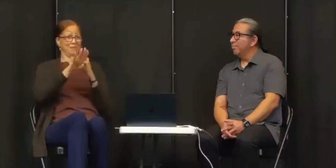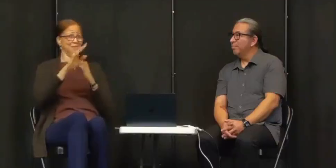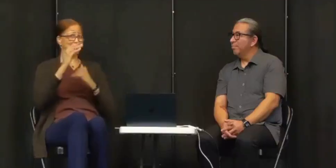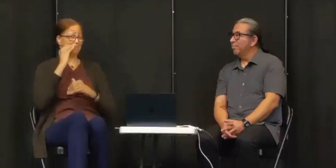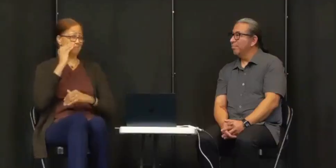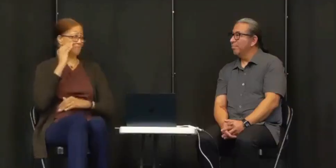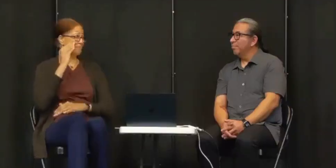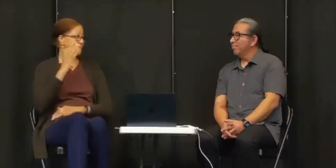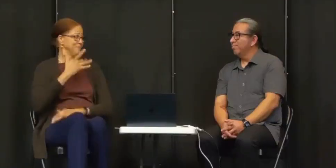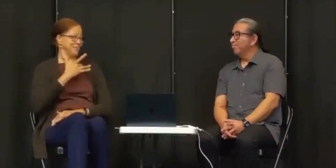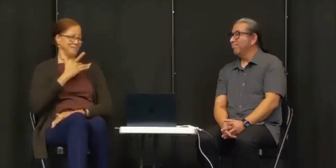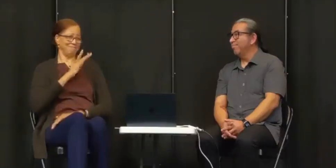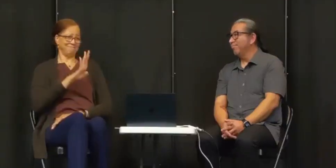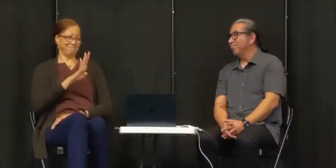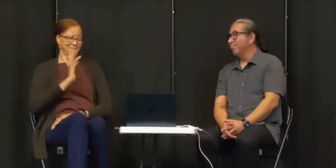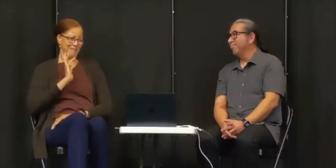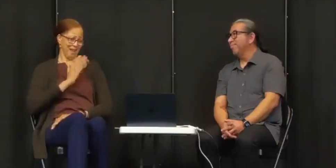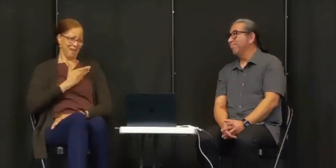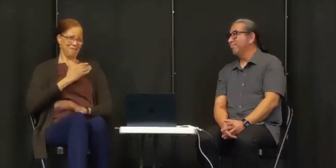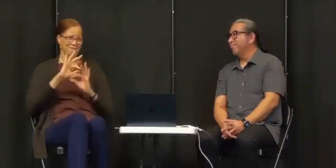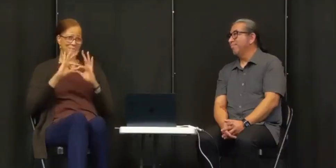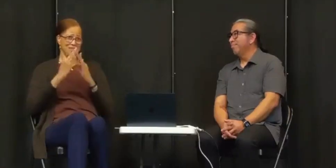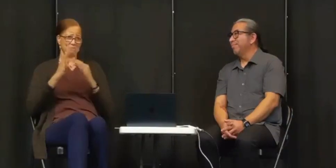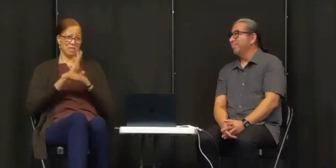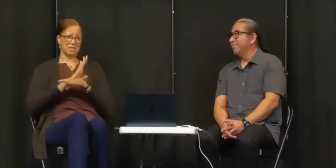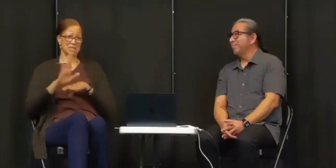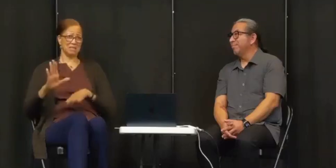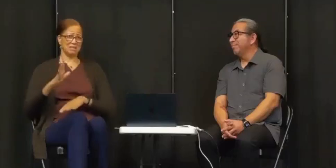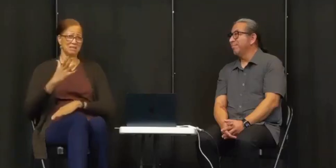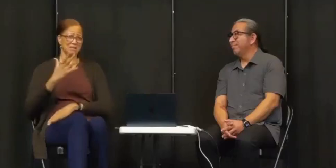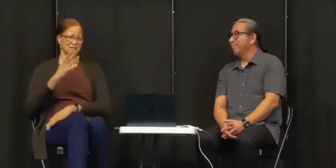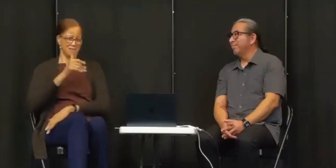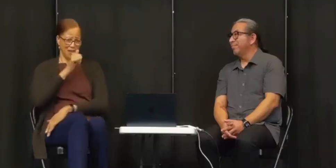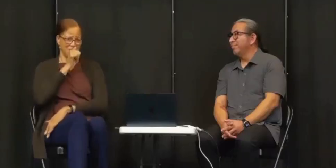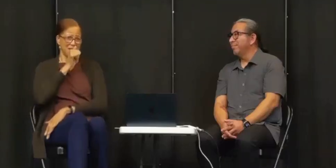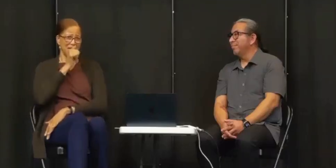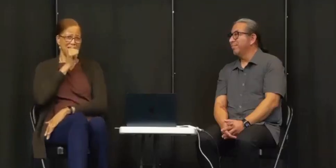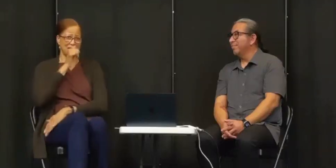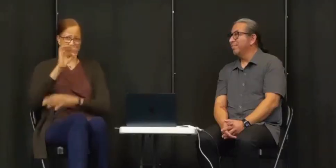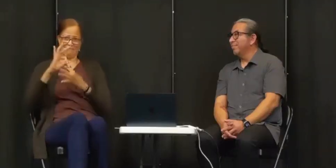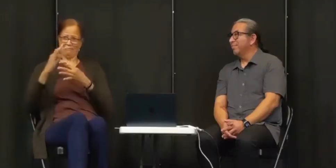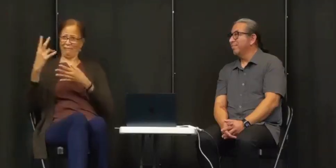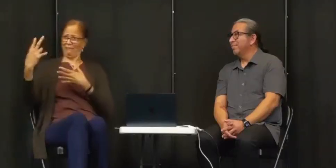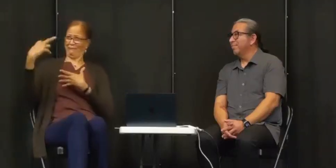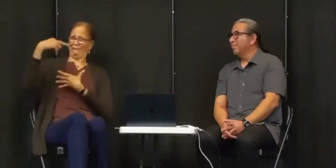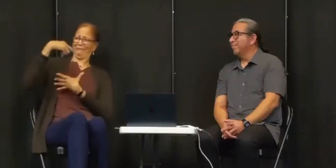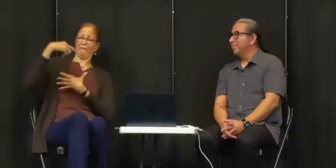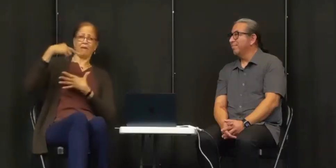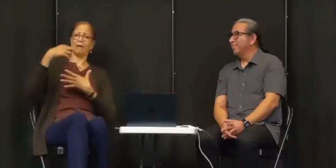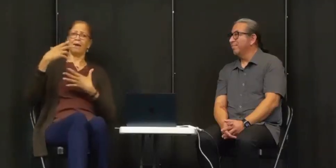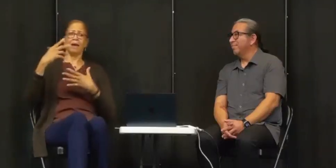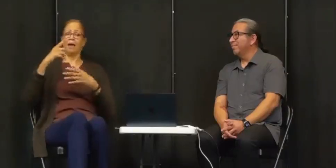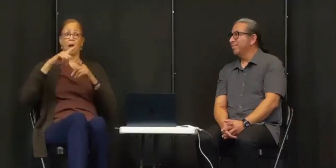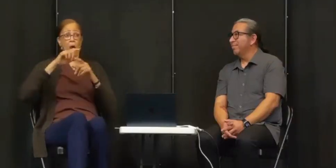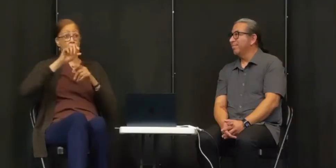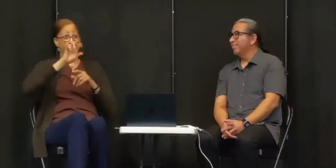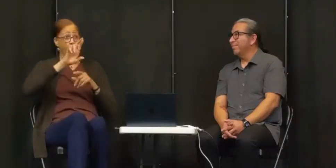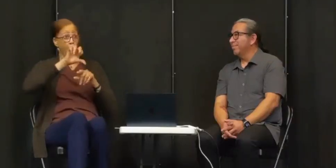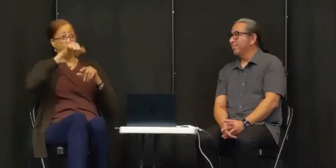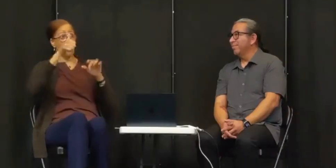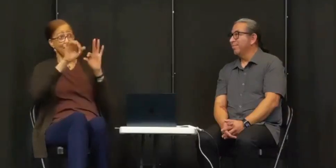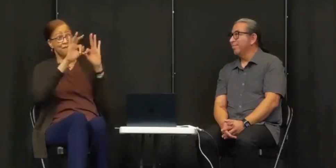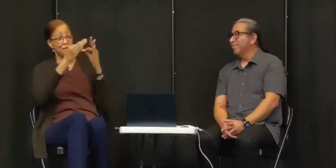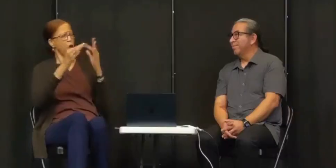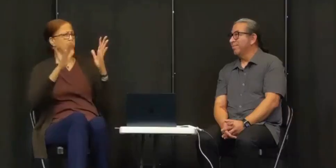understand, not every family is going to be open to having an interpreter in their private space. Again,